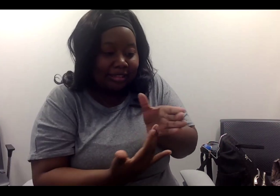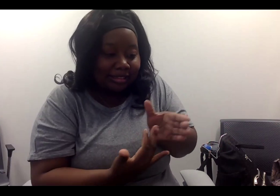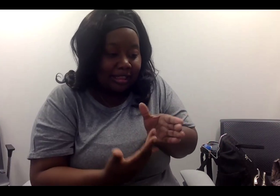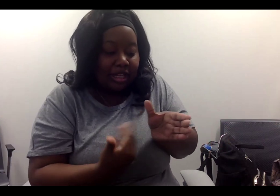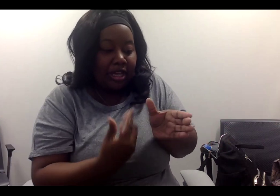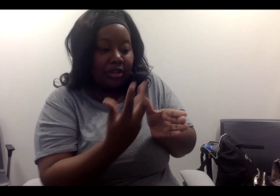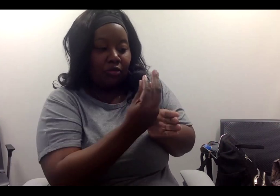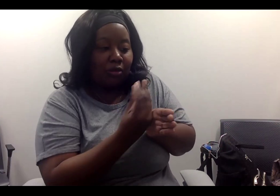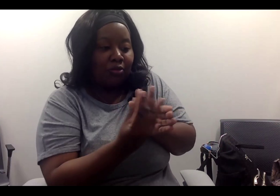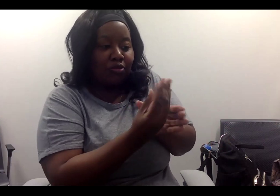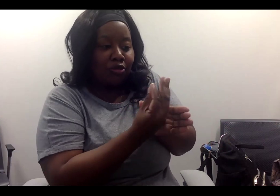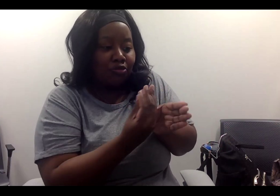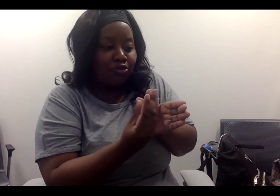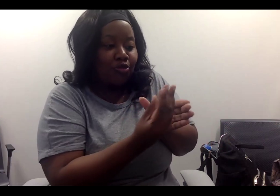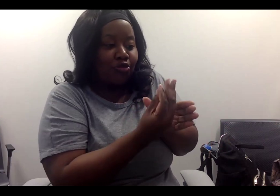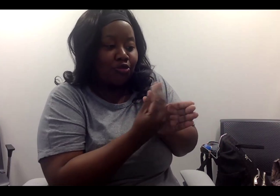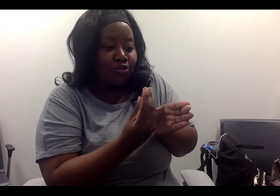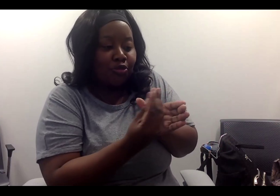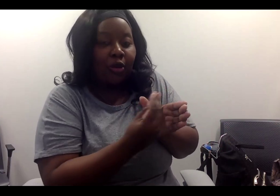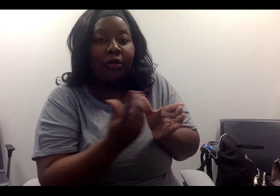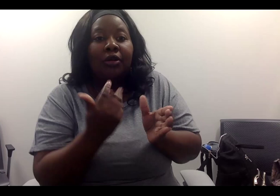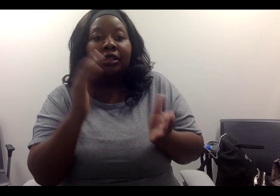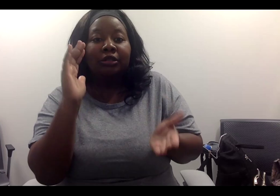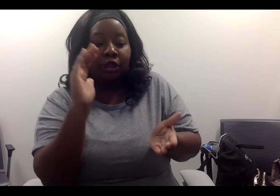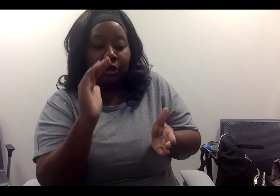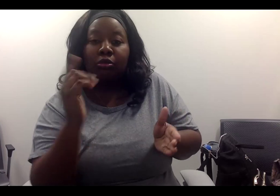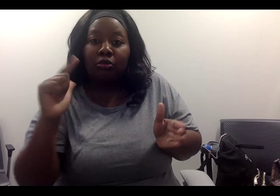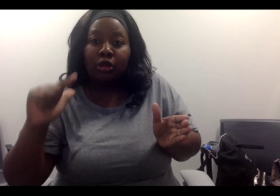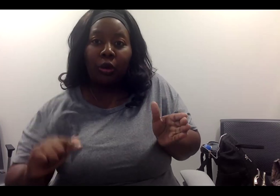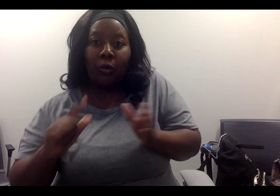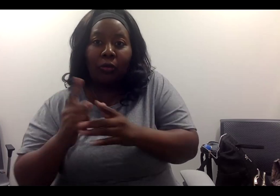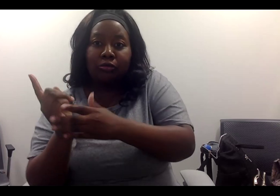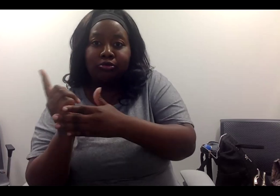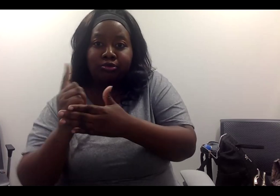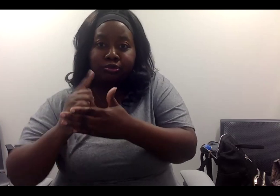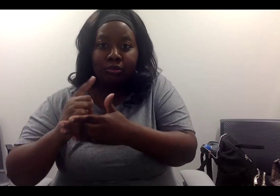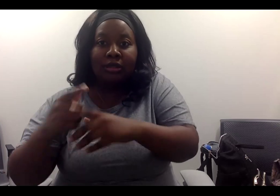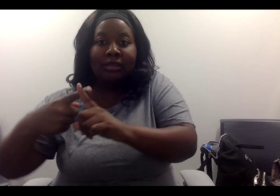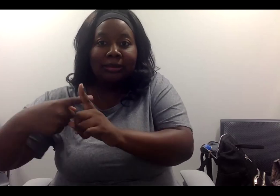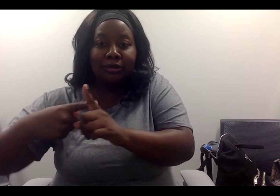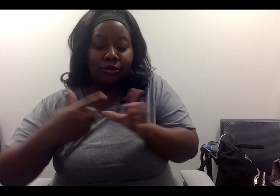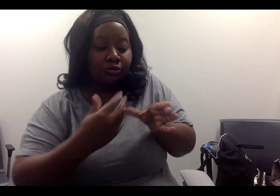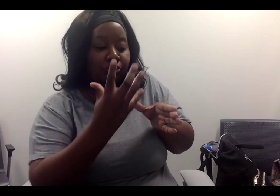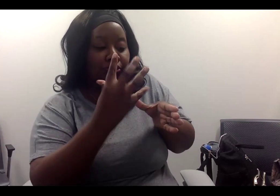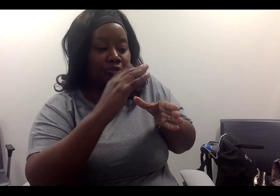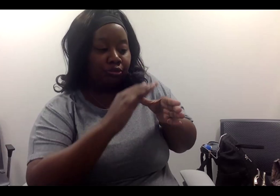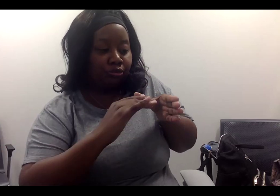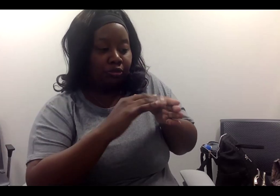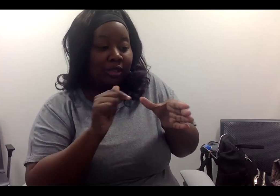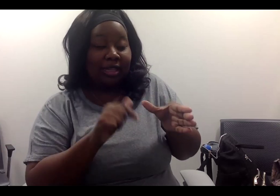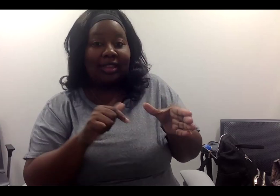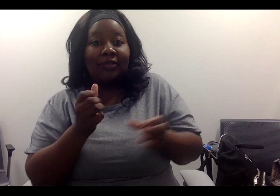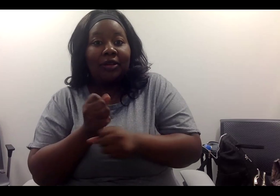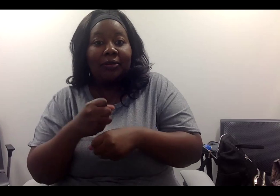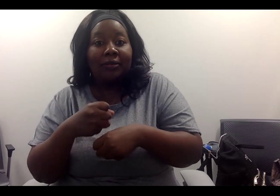low, and then we'll simmer this gently for a couple hours, after which we will have a beautiful homemade chicken broth, which we'll use to form the base of our